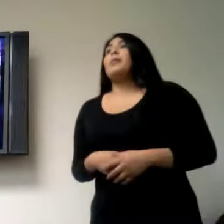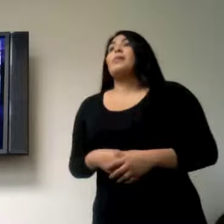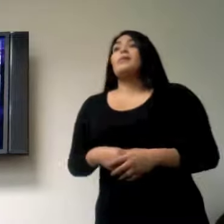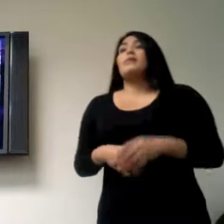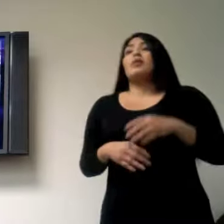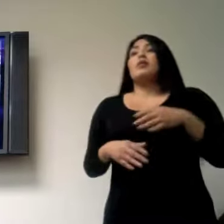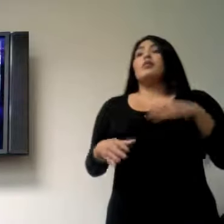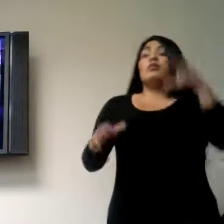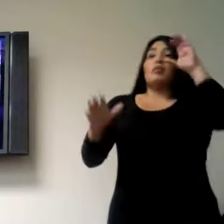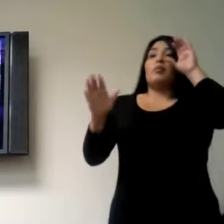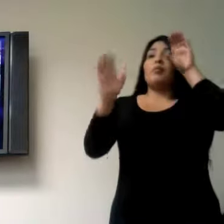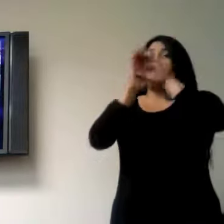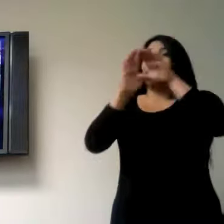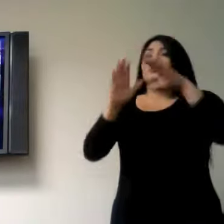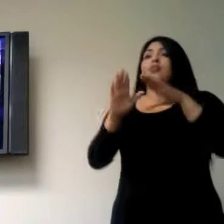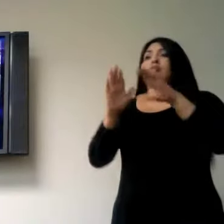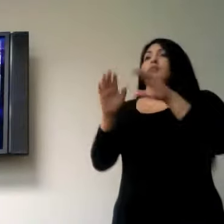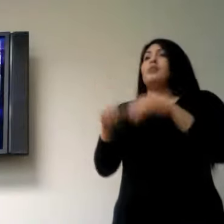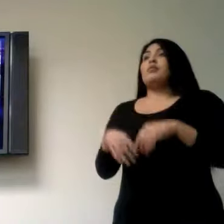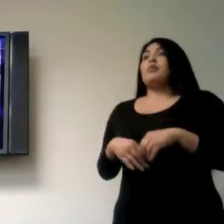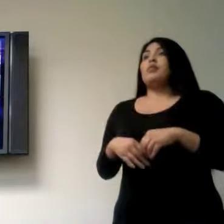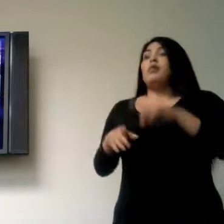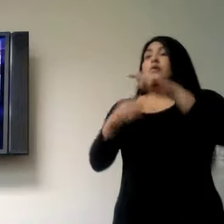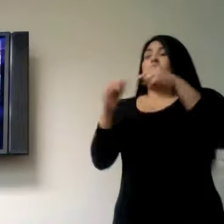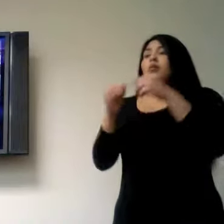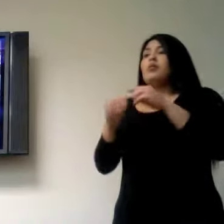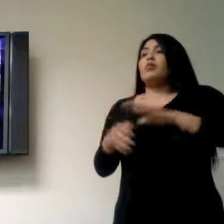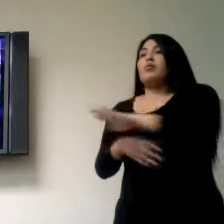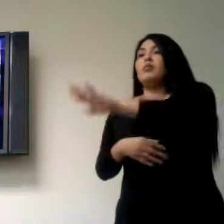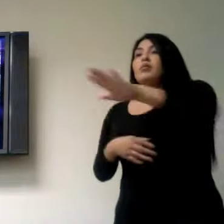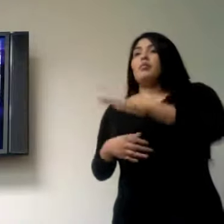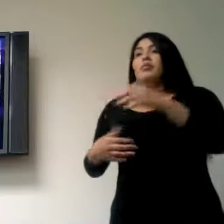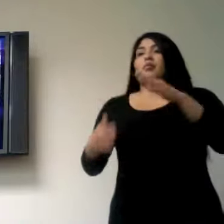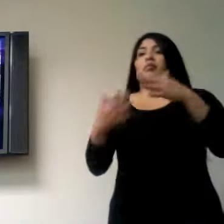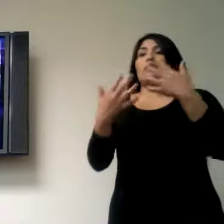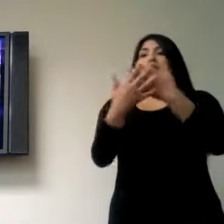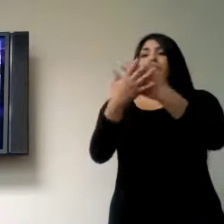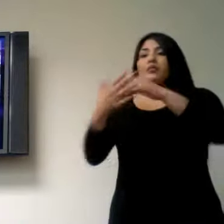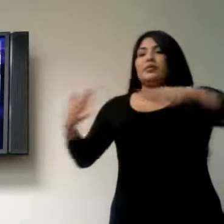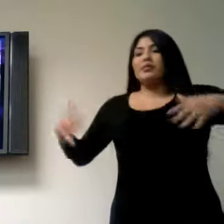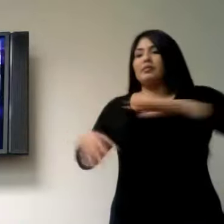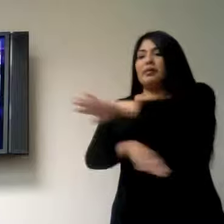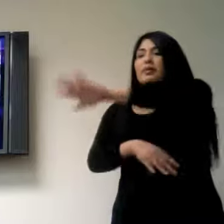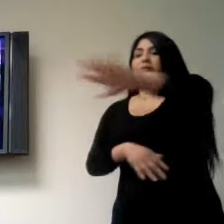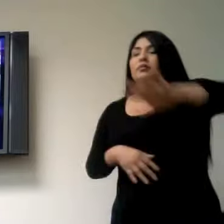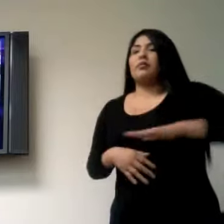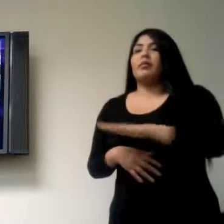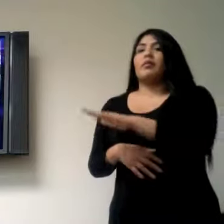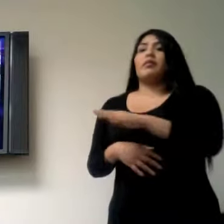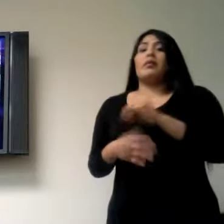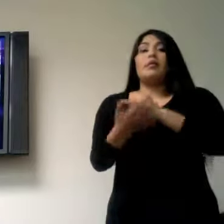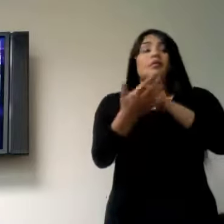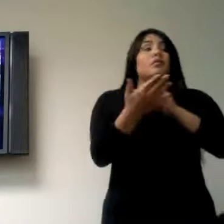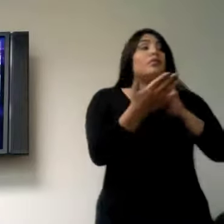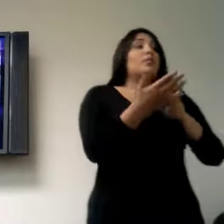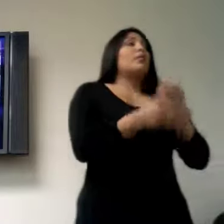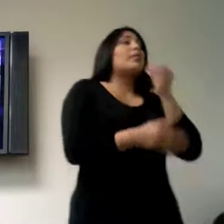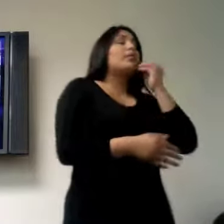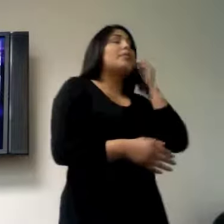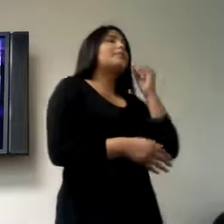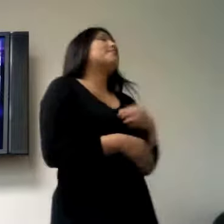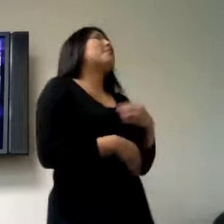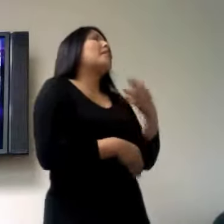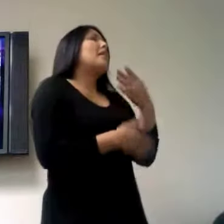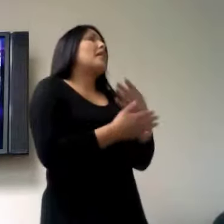photo gallery was set up on the prison grounds. Prisoner William Wall wrote home to his family, "I see from my front door